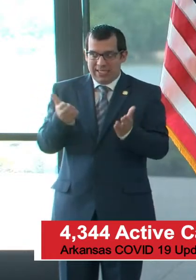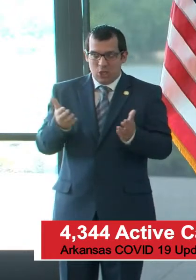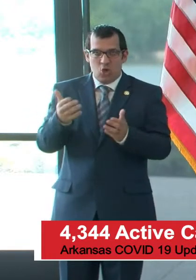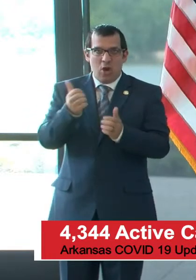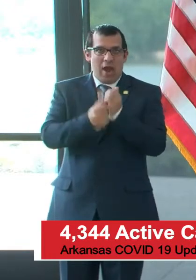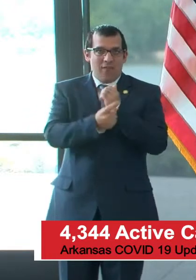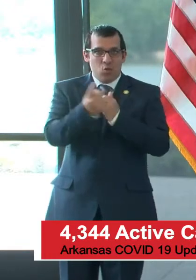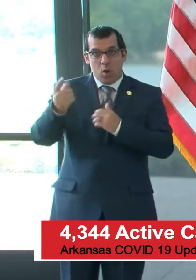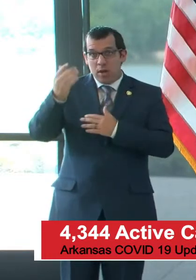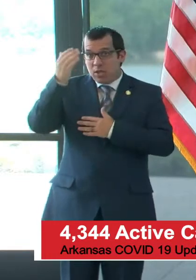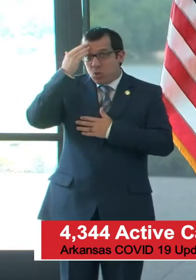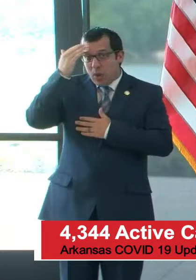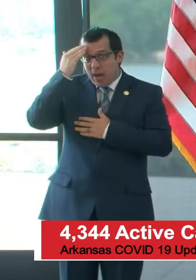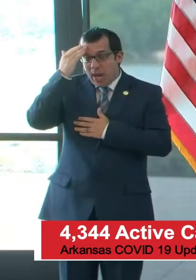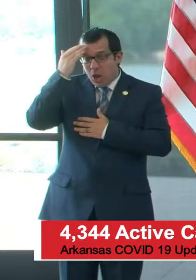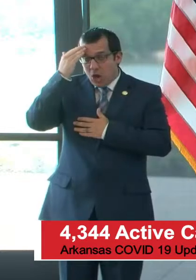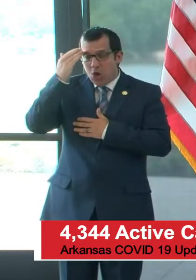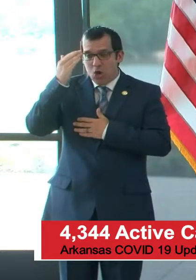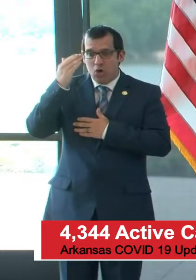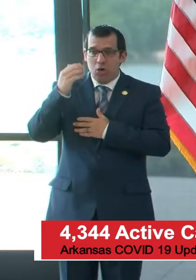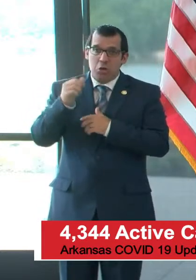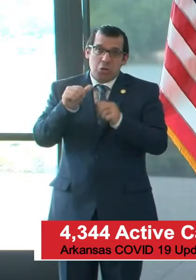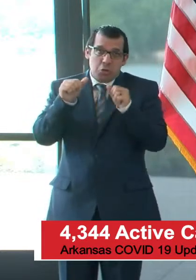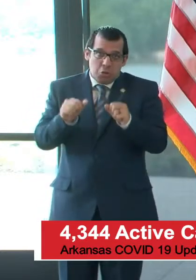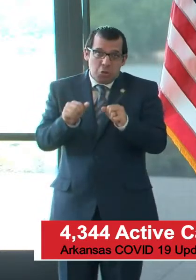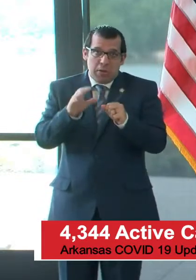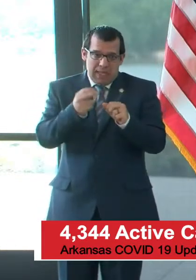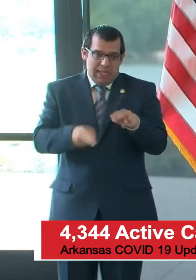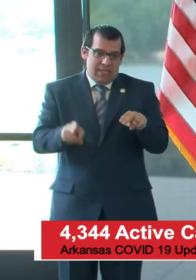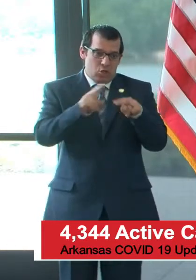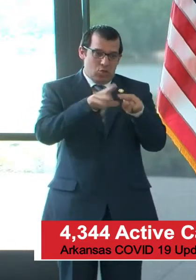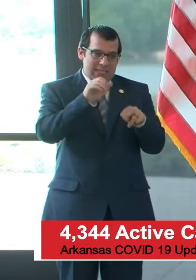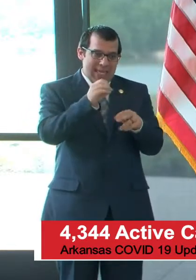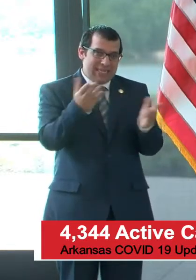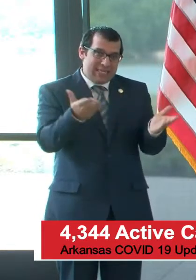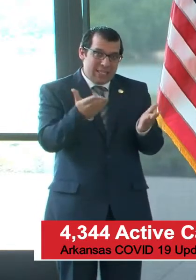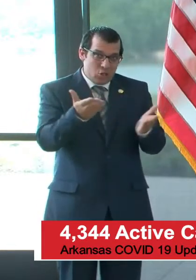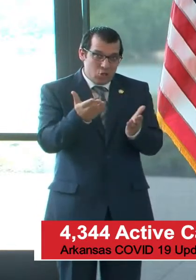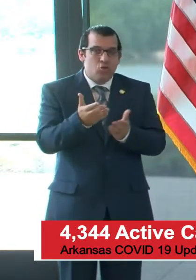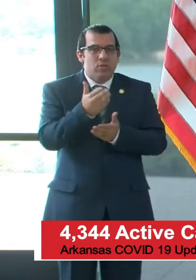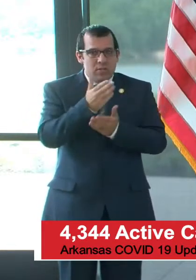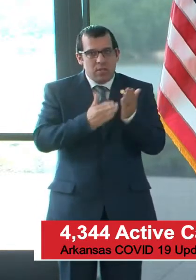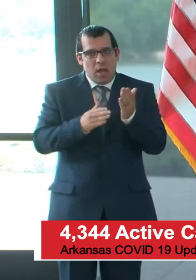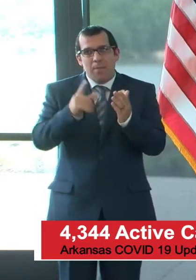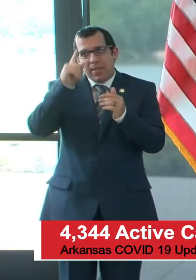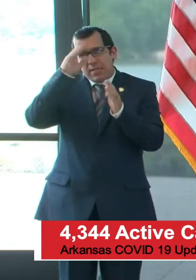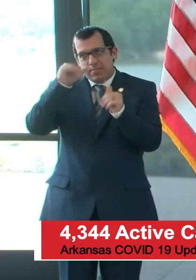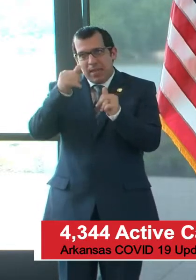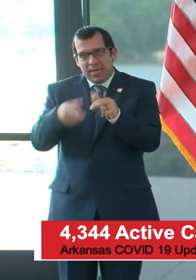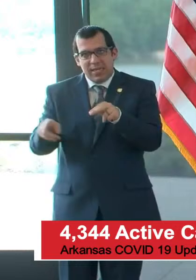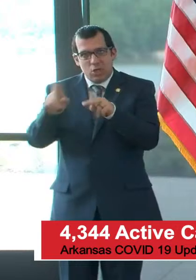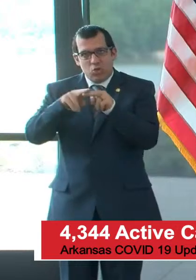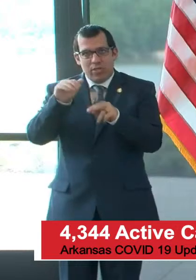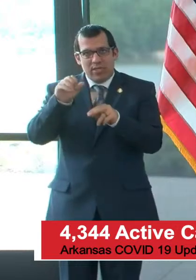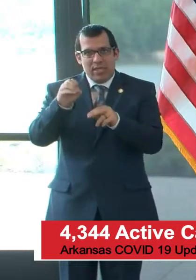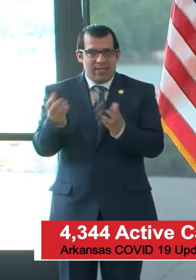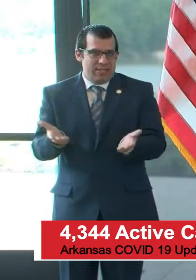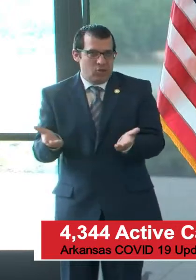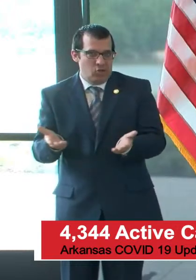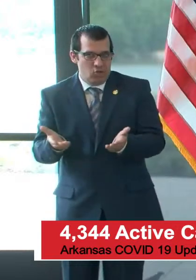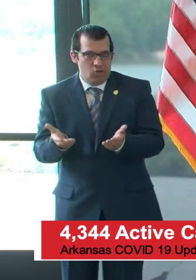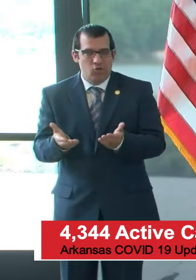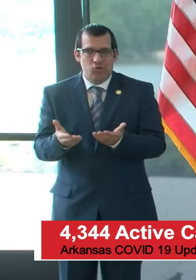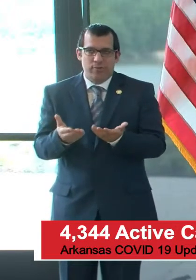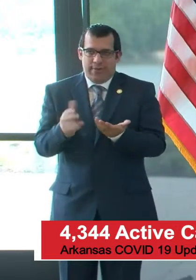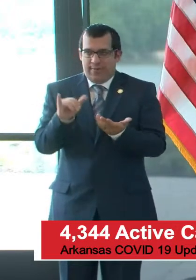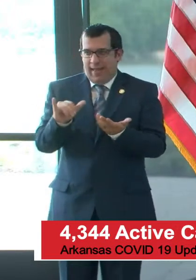everybody's fully aware that there could be an increased cases here. In fact, some actually expect an increase in cases here. It's